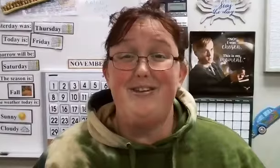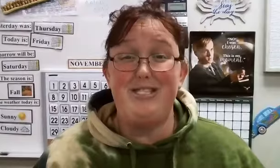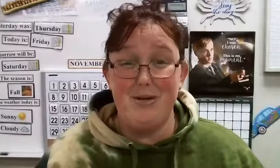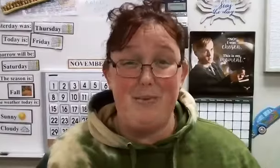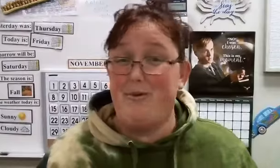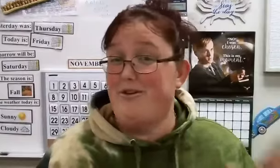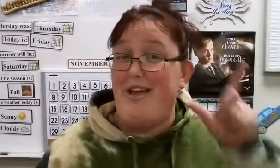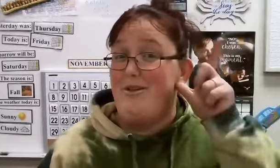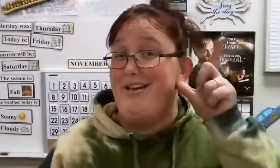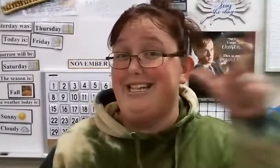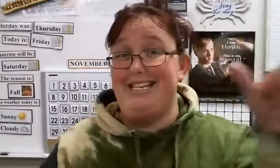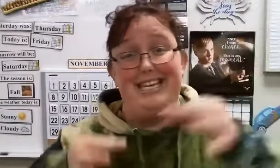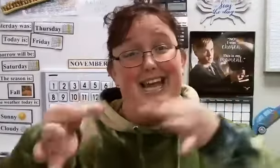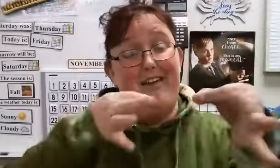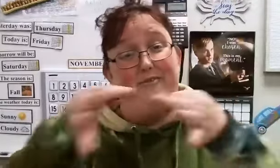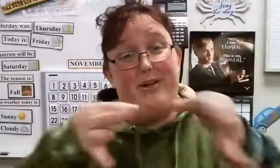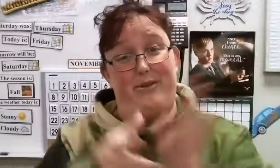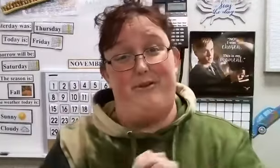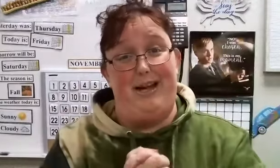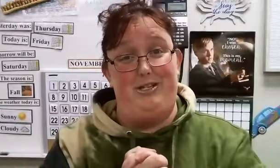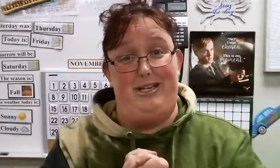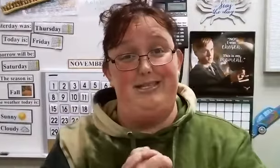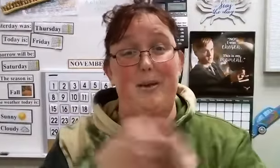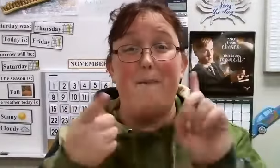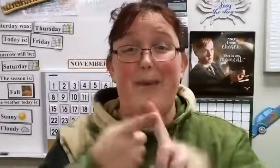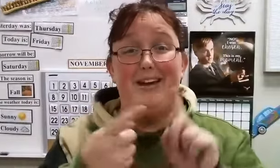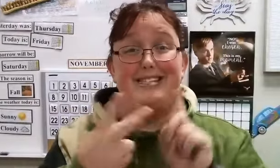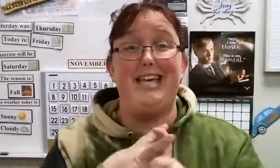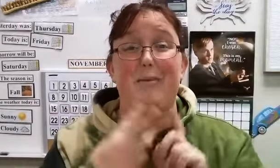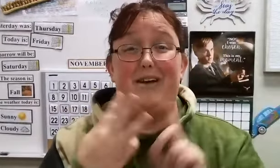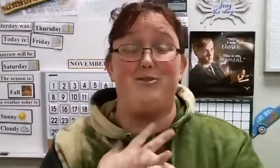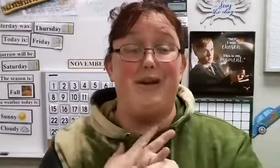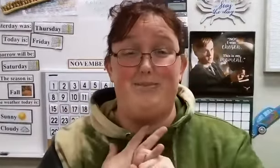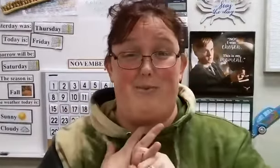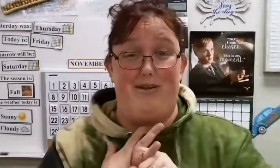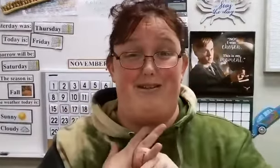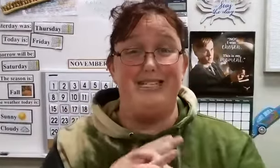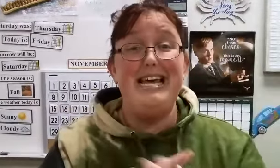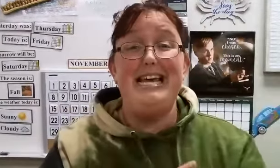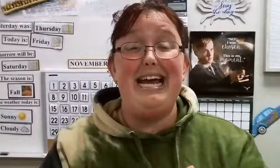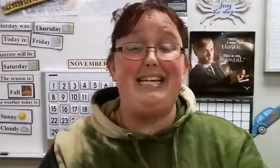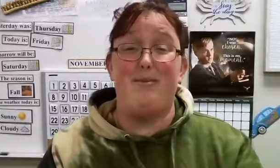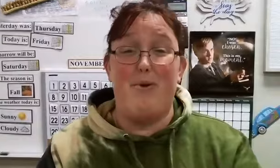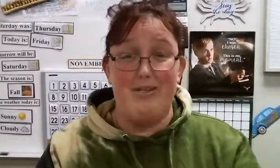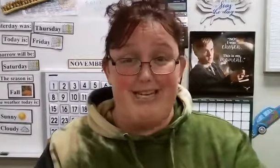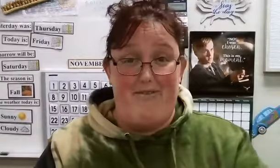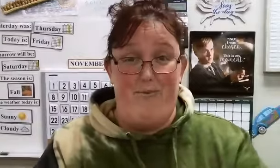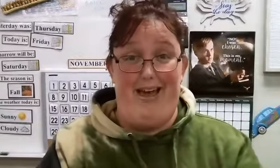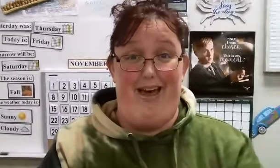there's still people in your life that you need to listen and follow their directions. Parents, care providers, respite workers, any support staff you may